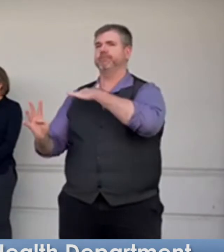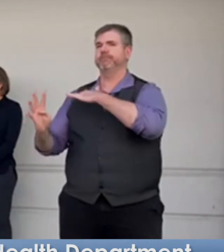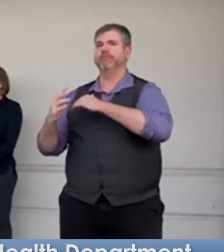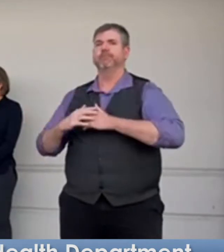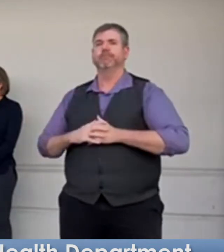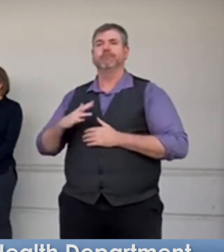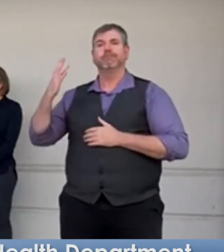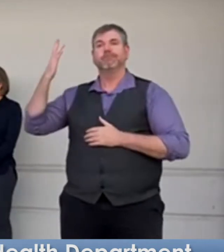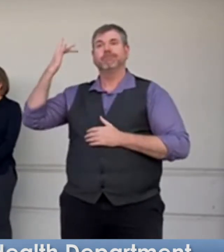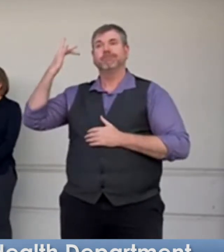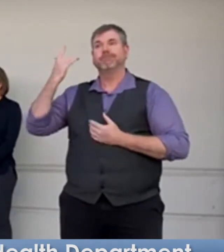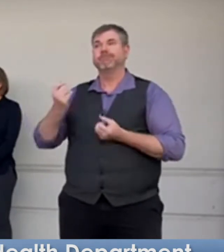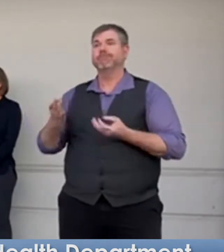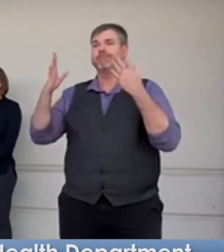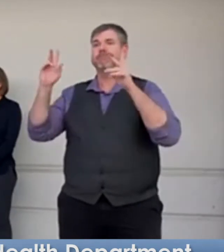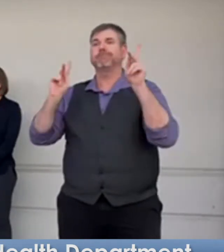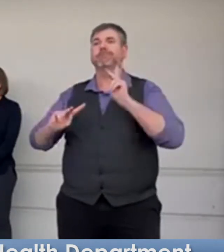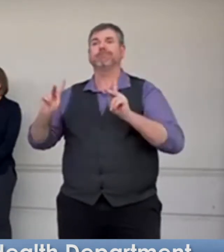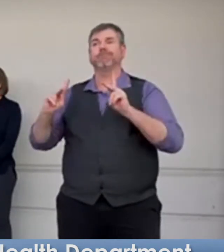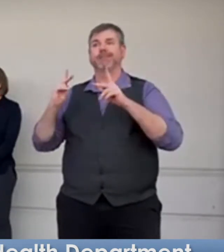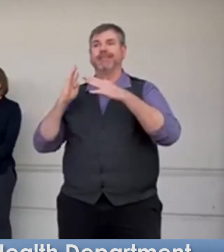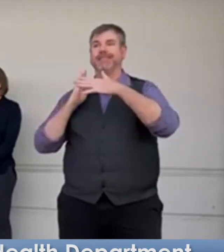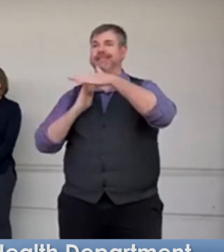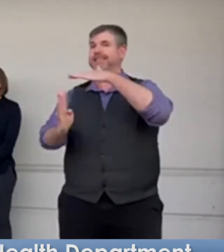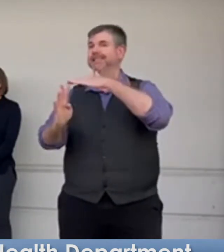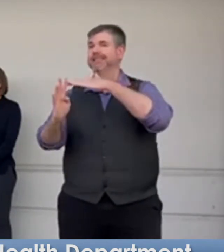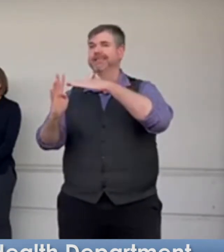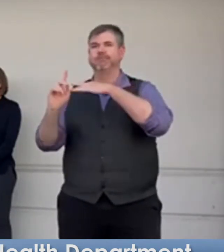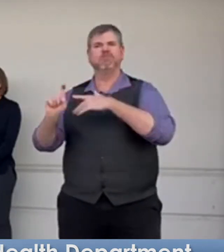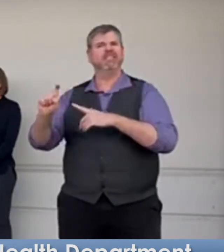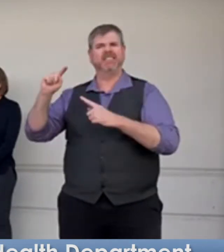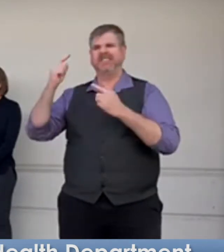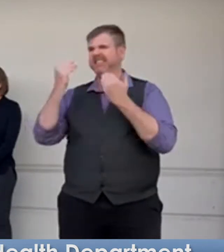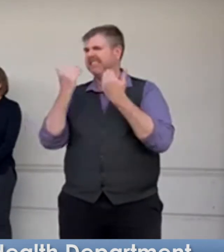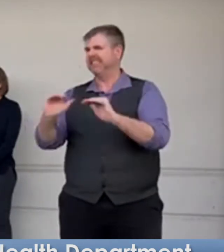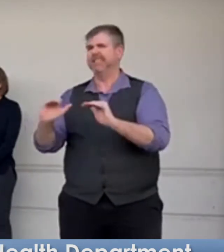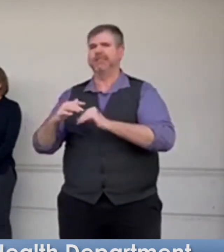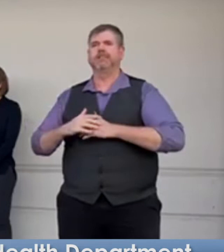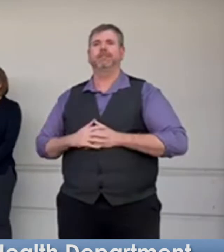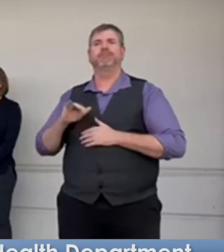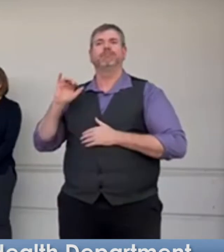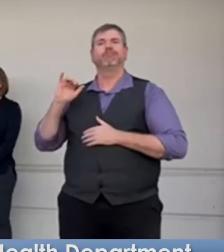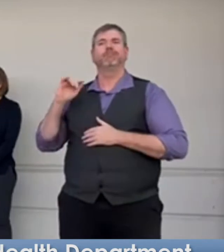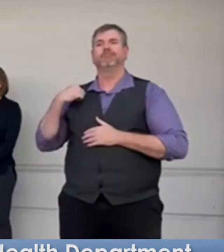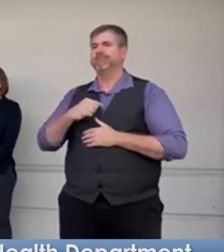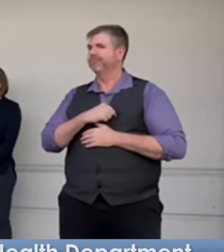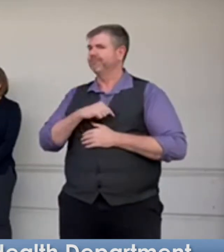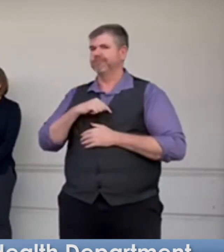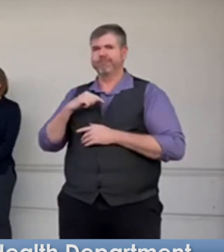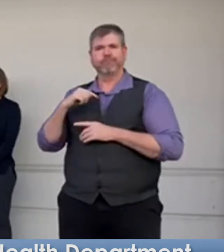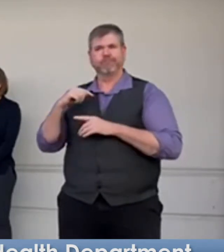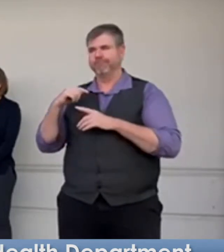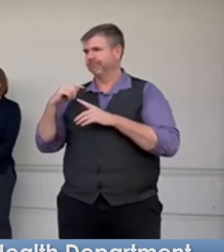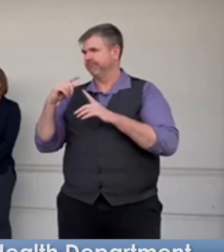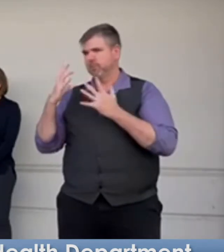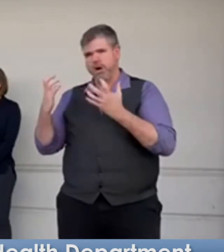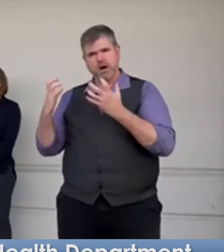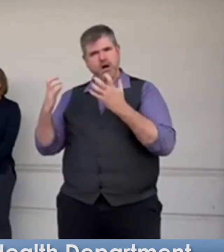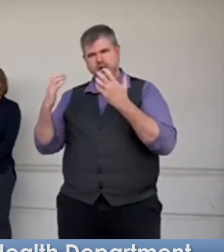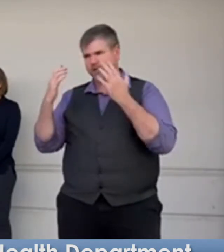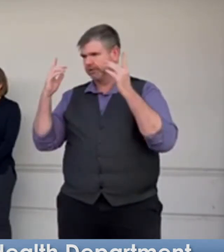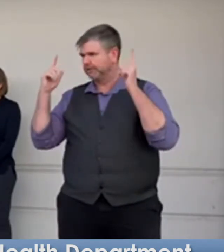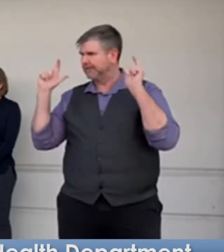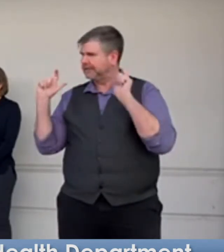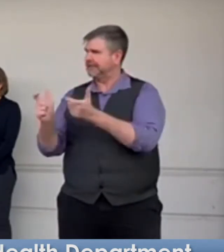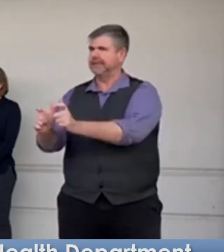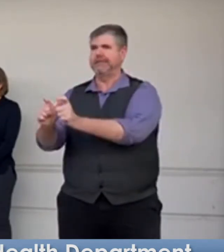time, because we know that's one of the important factors that contributes to the spread of COVID-19. These